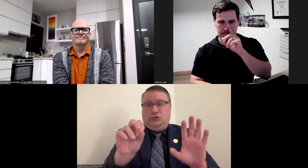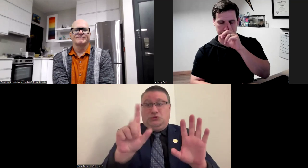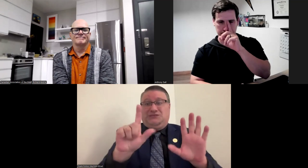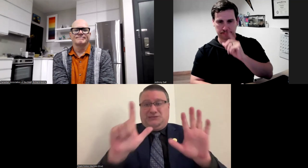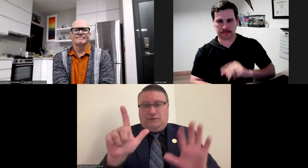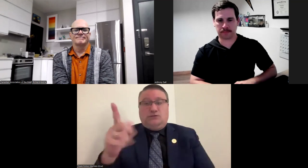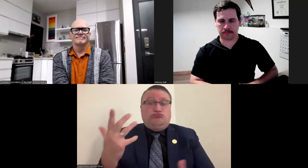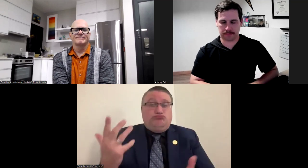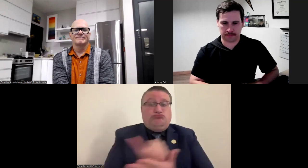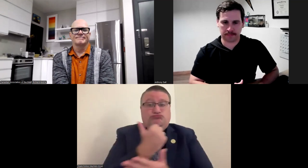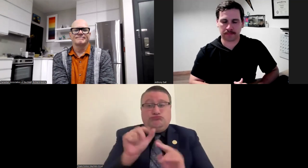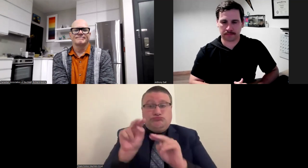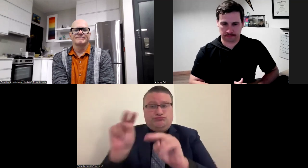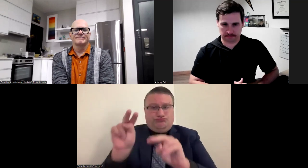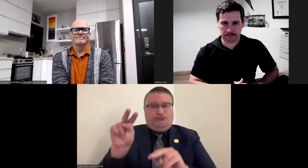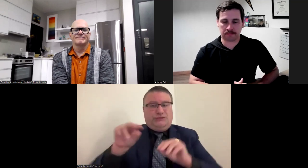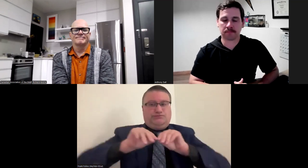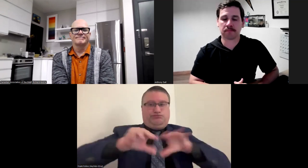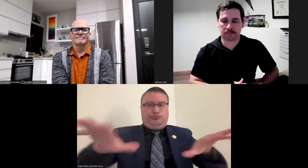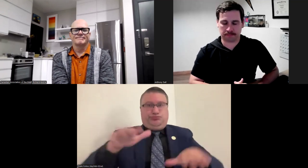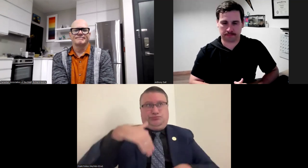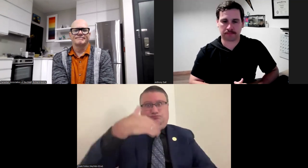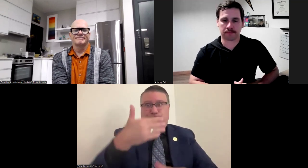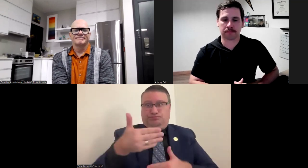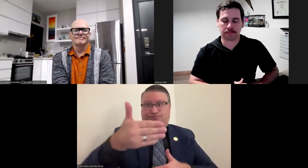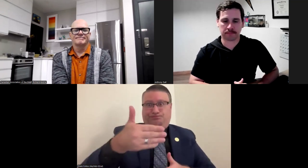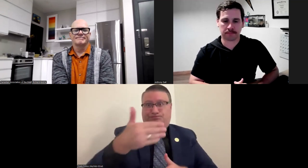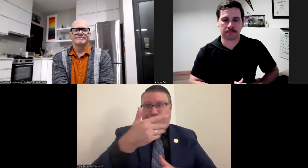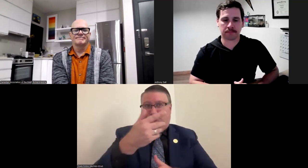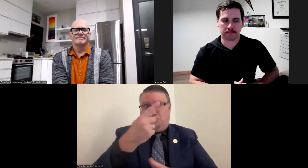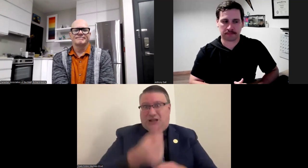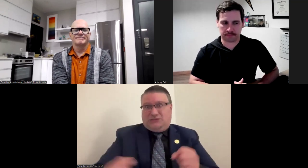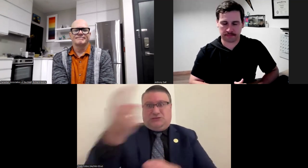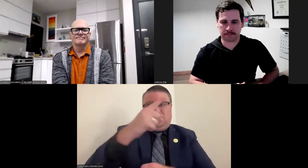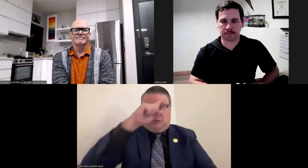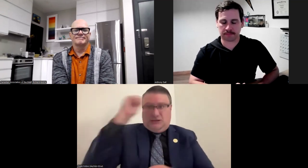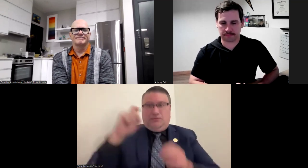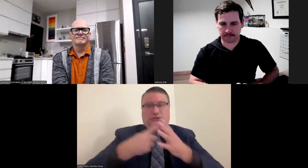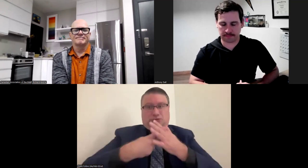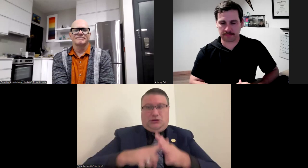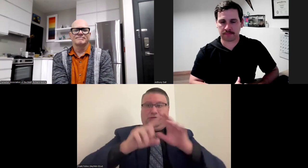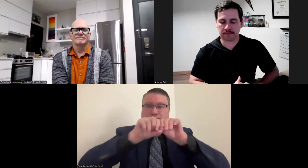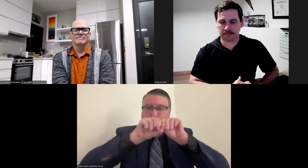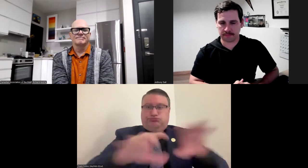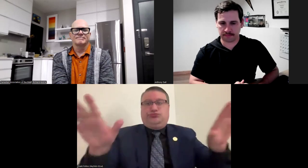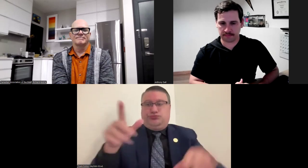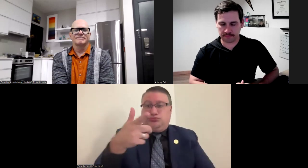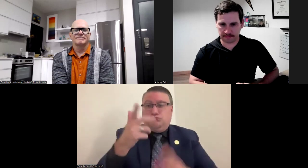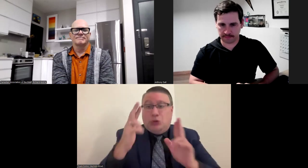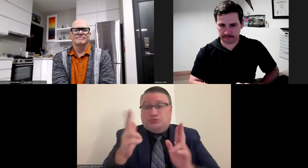So that's going to be in 2027. So something to keep an eye out for, more information to be shared. It should be next summer that